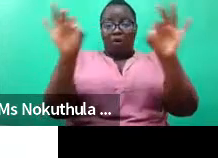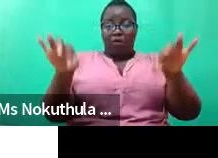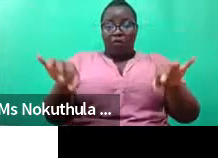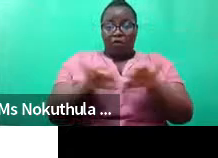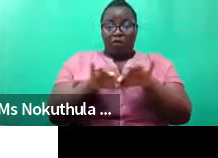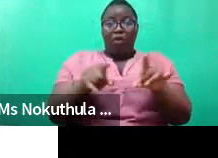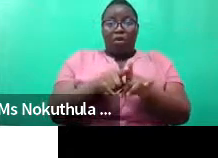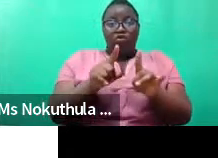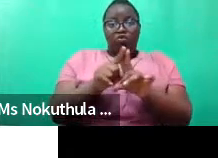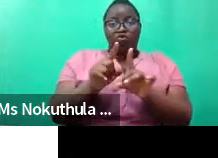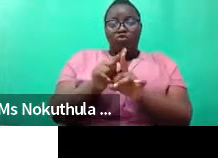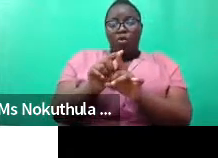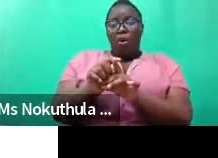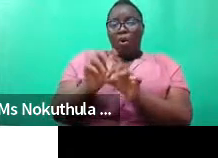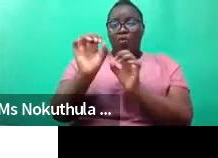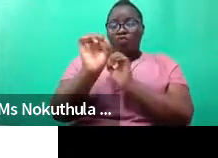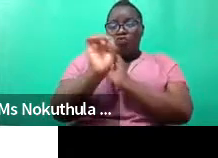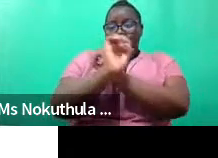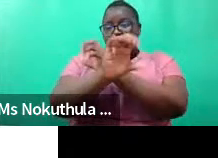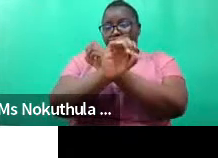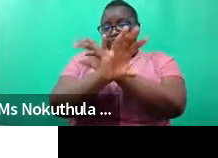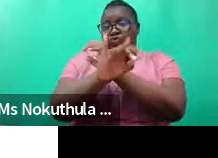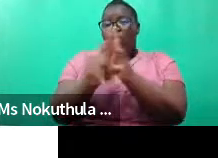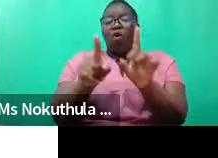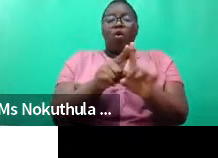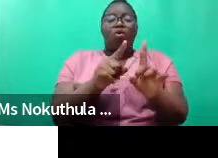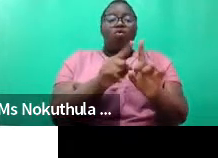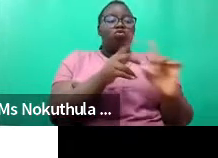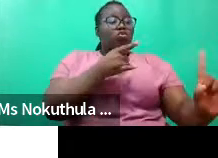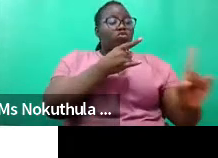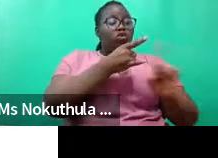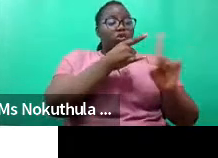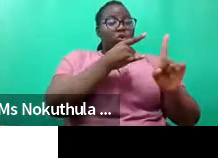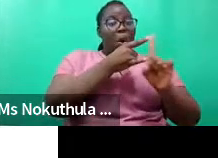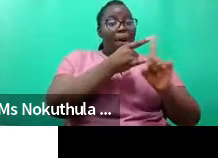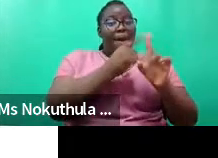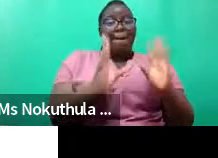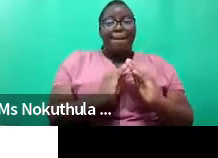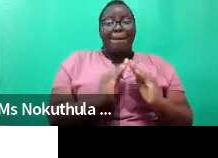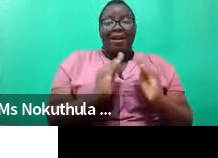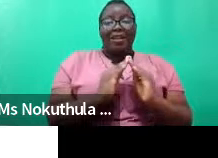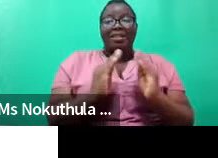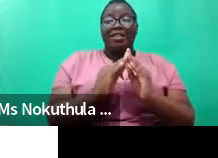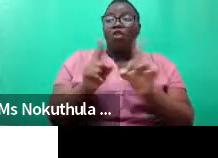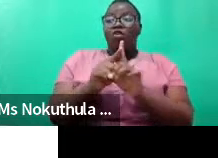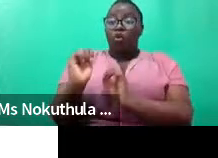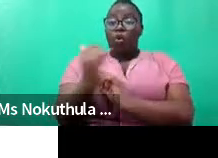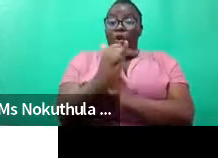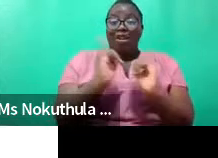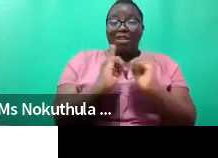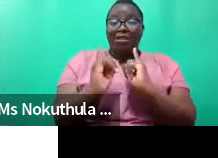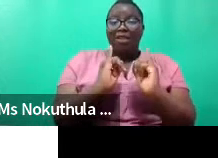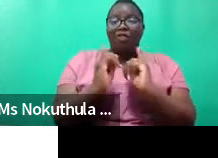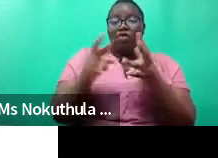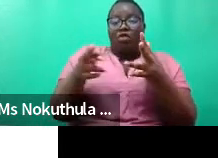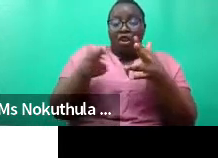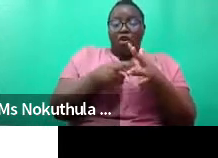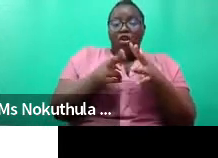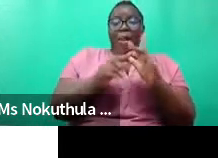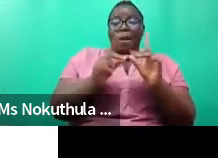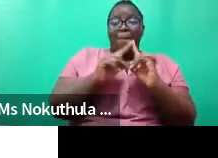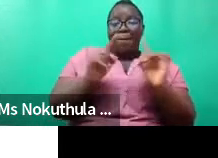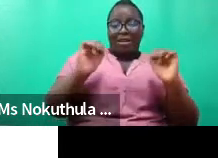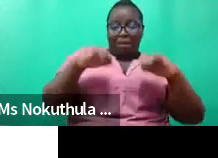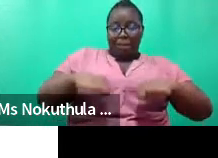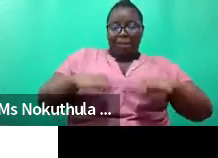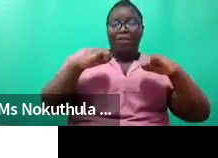calling and Zoom meetings. All the interview were audio recorded with the permission of the participants. Next slide,